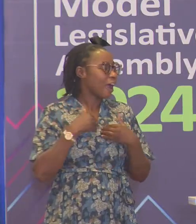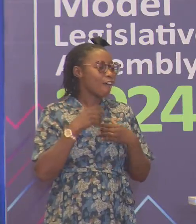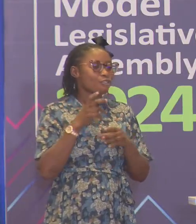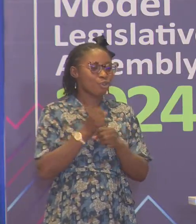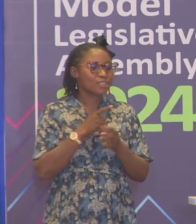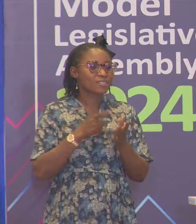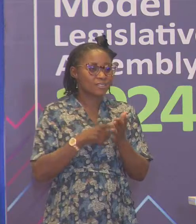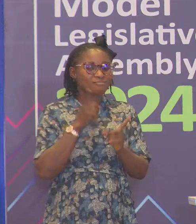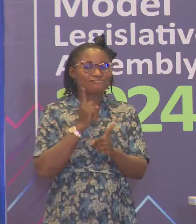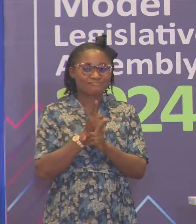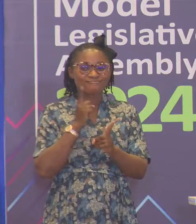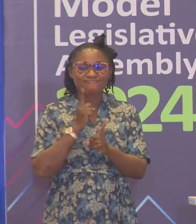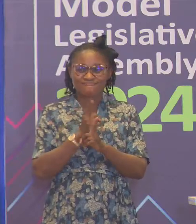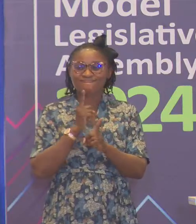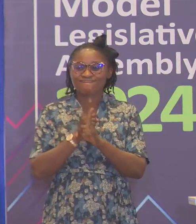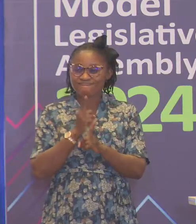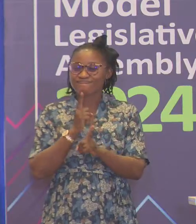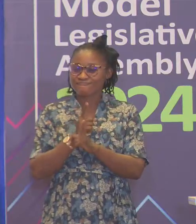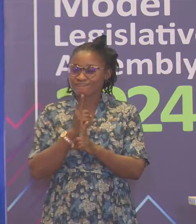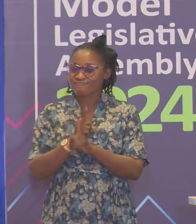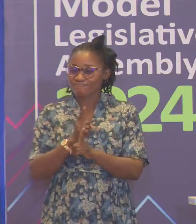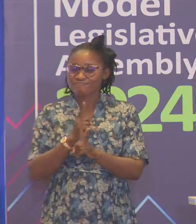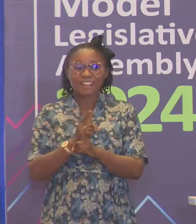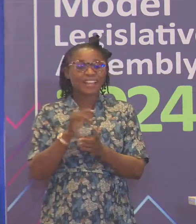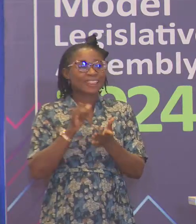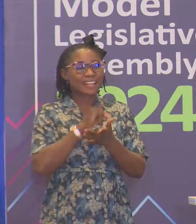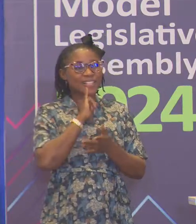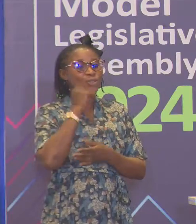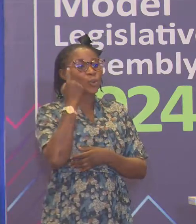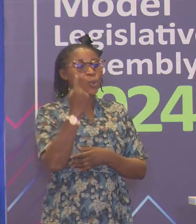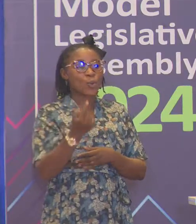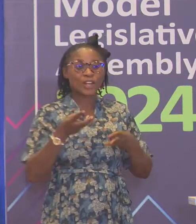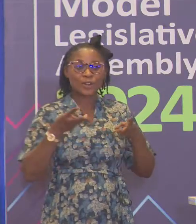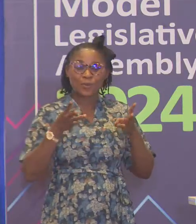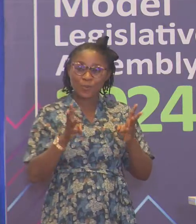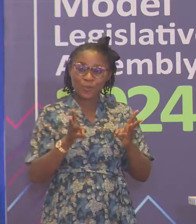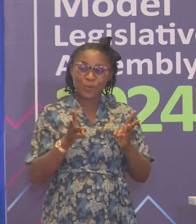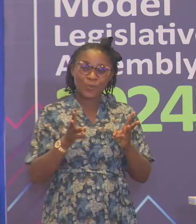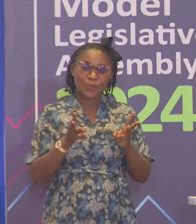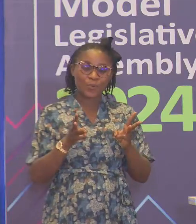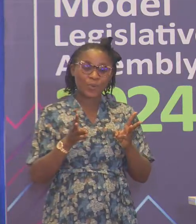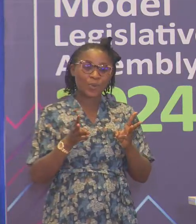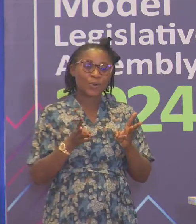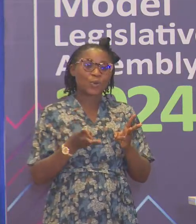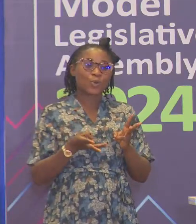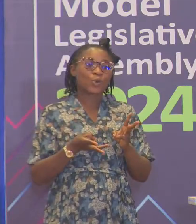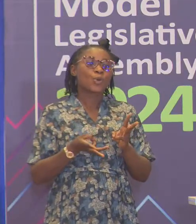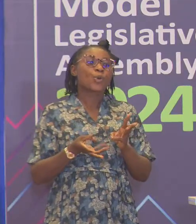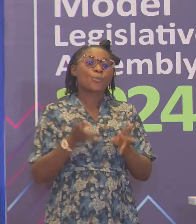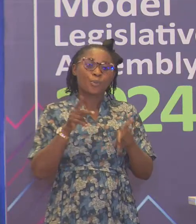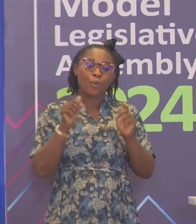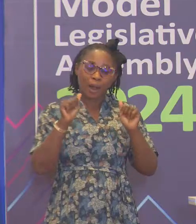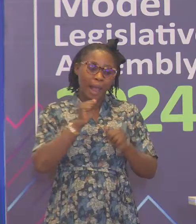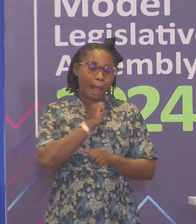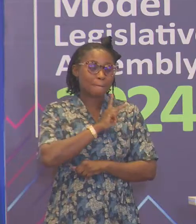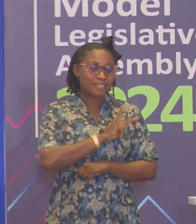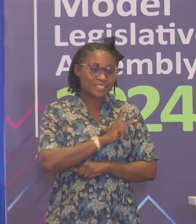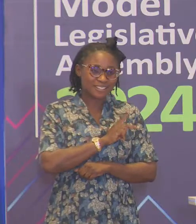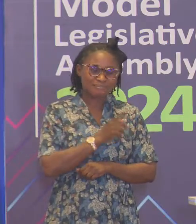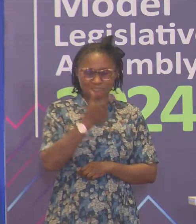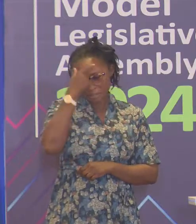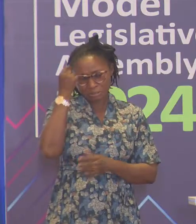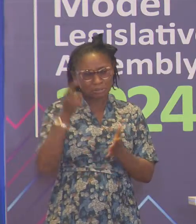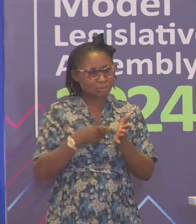right, and that's the only way. And that's the only way they too can also appreciate, because sometimes